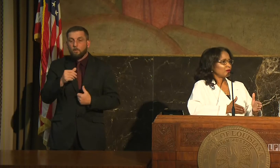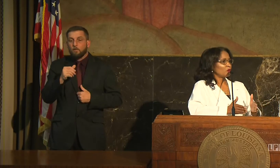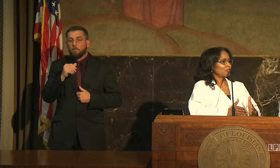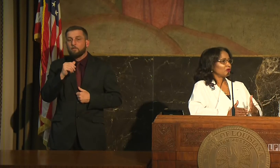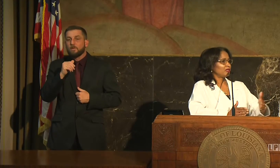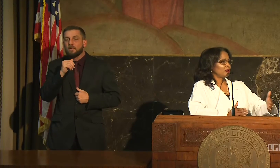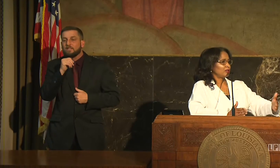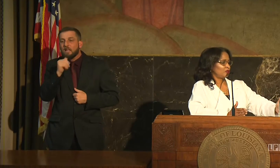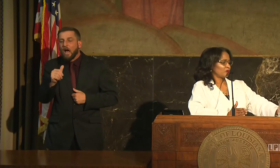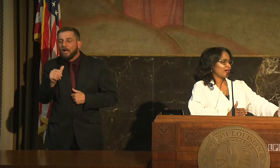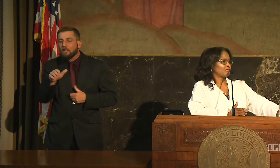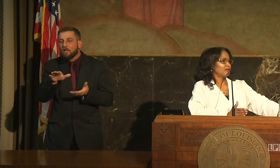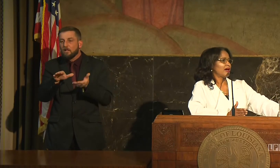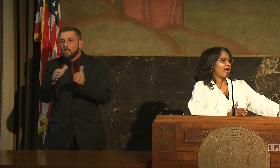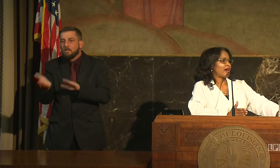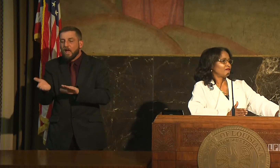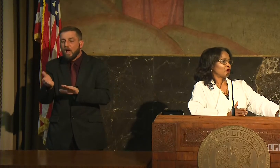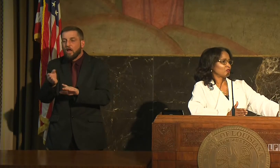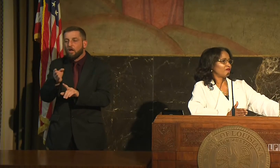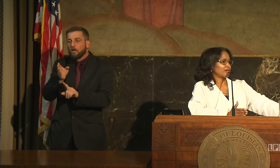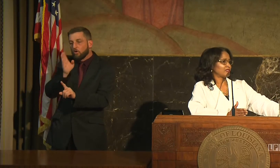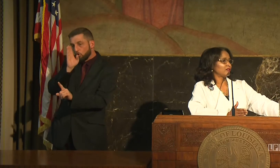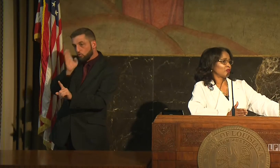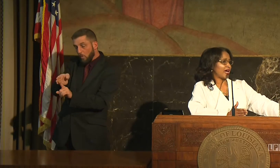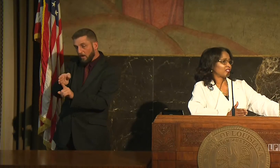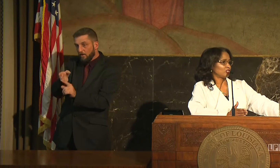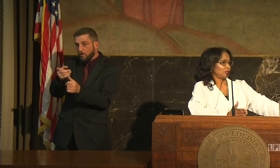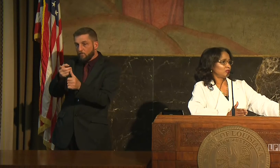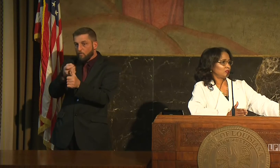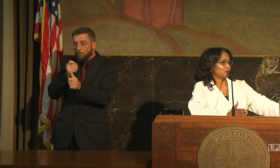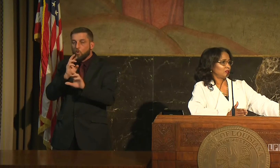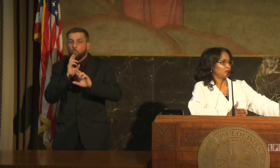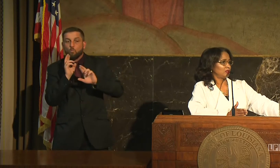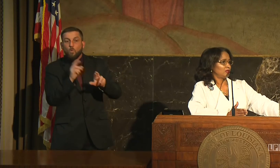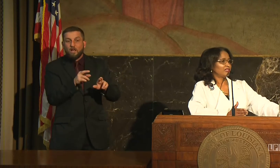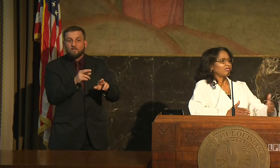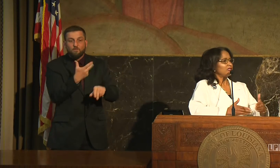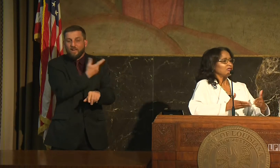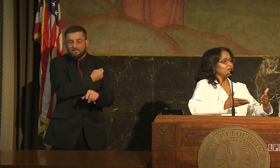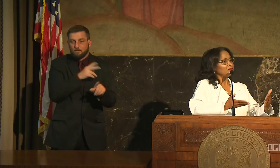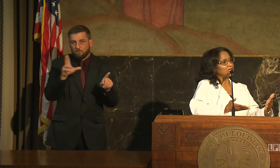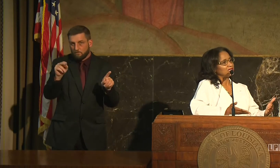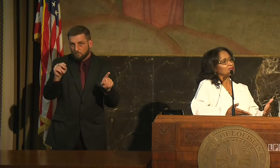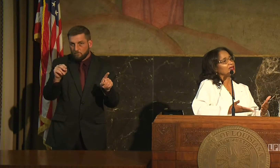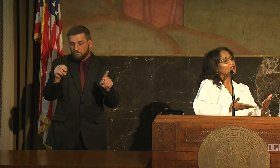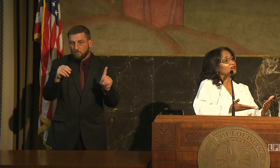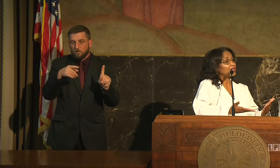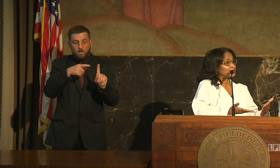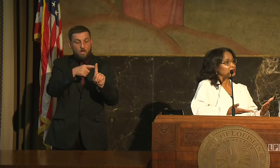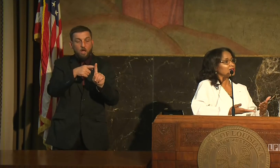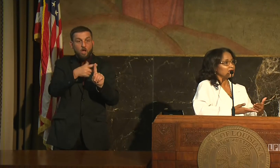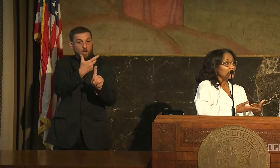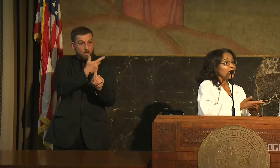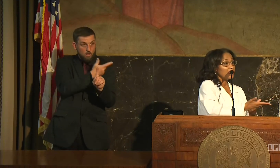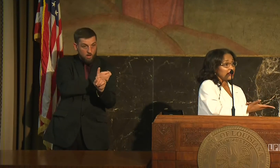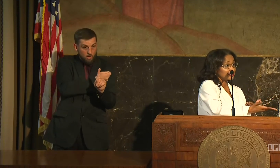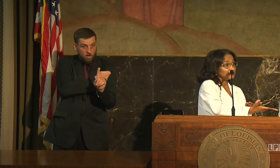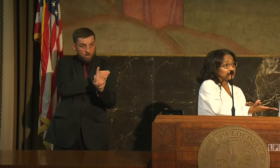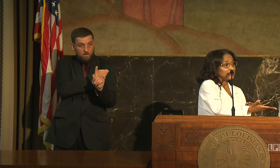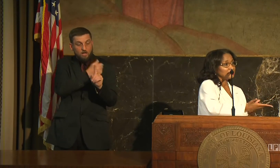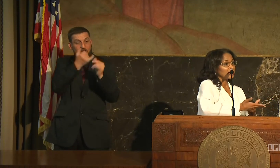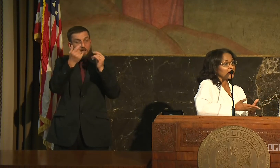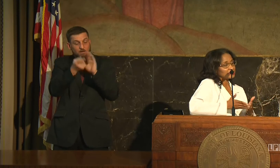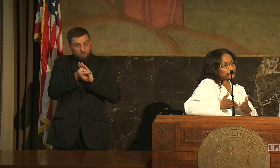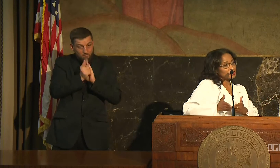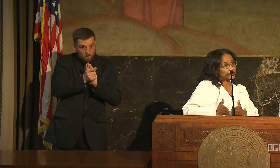that immediate window in a direct adverse vaccine reaction. Like they didn't get immediately anaphylactic